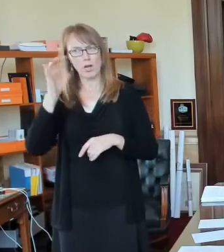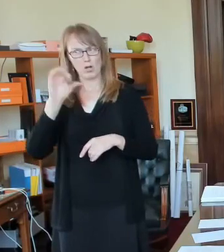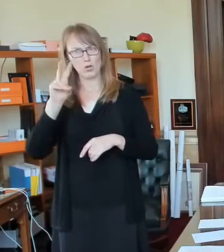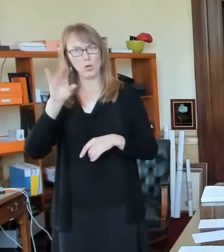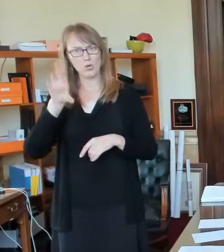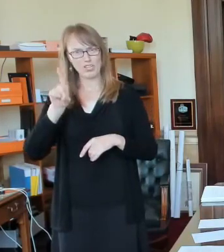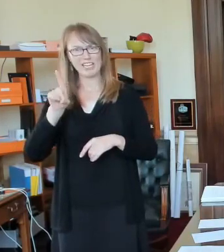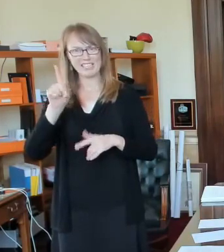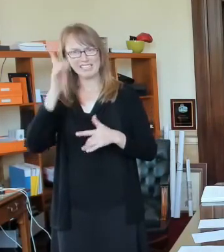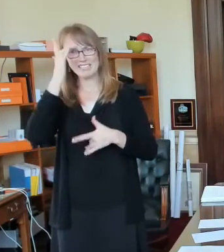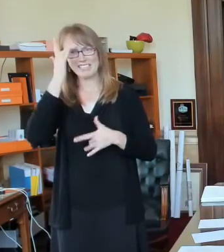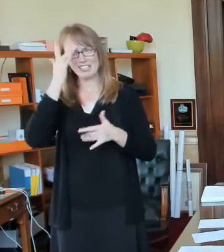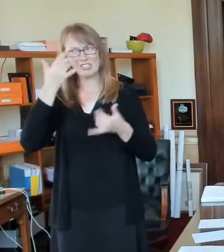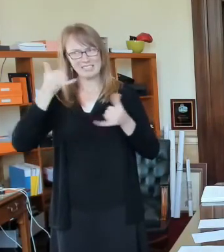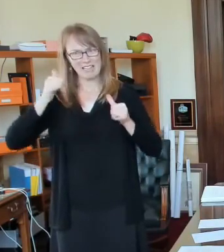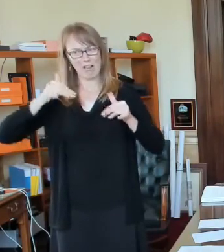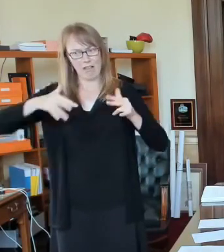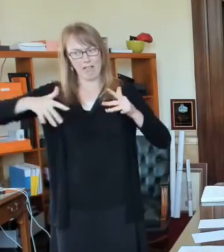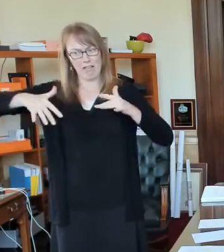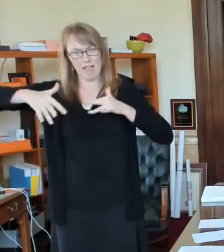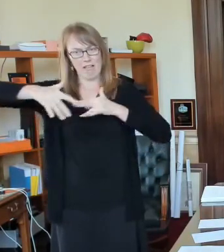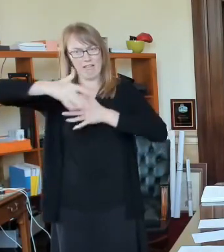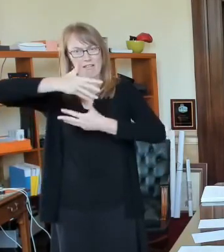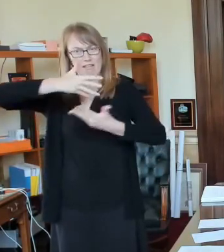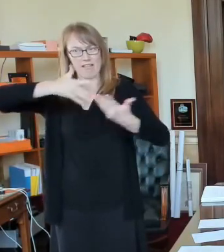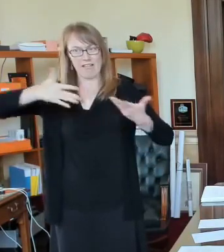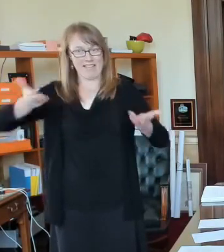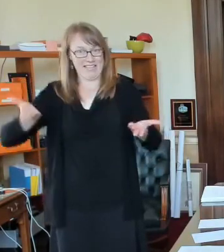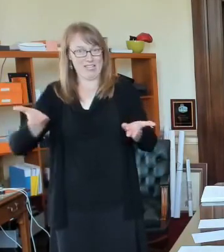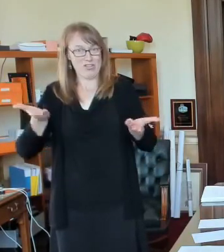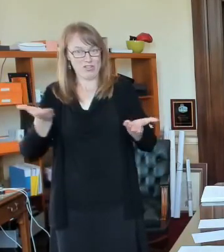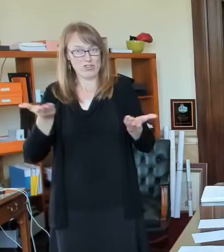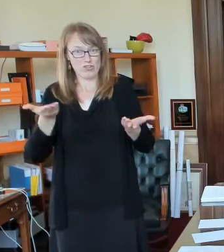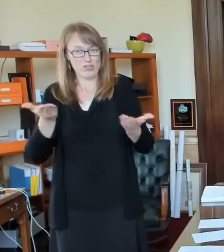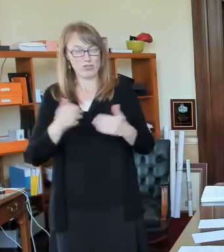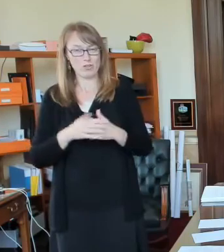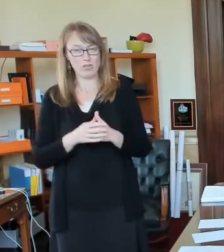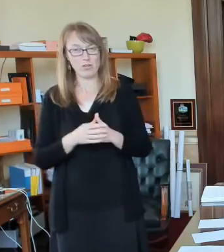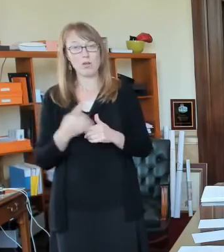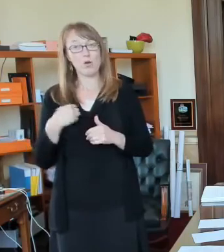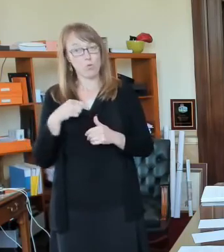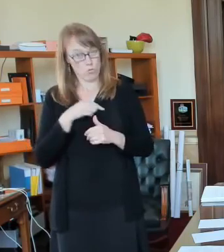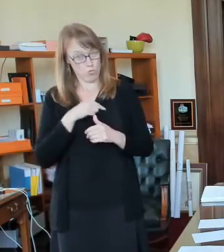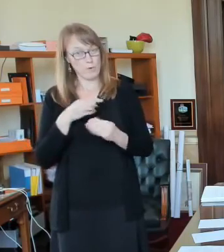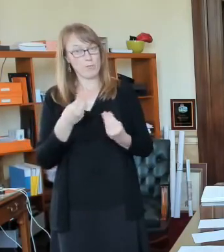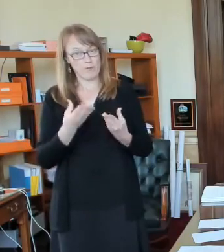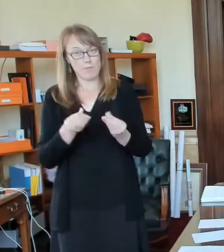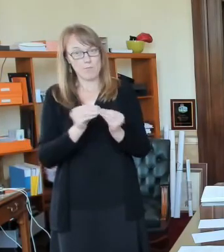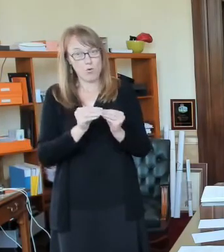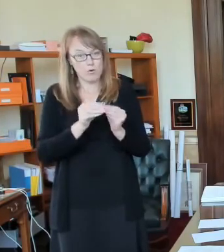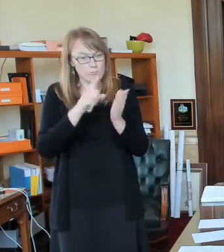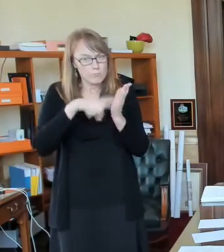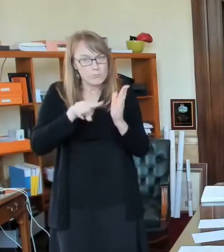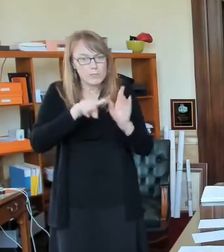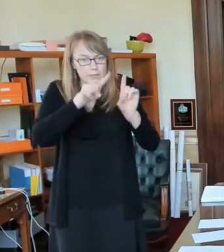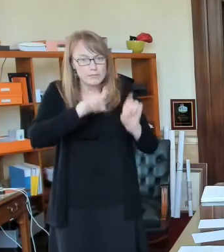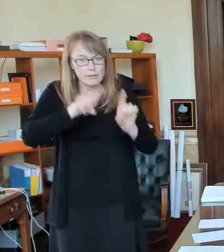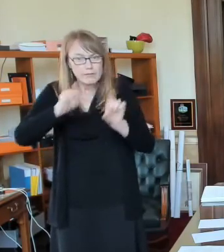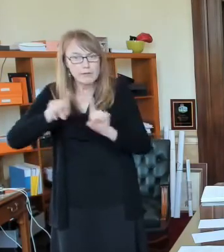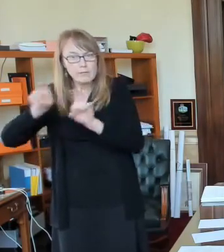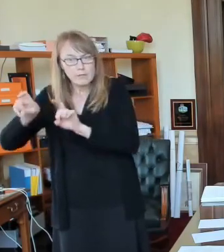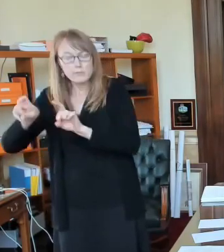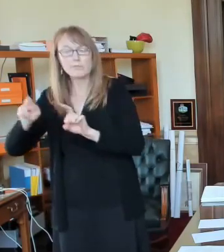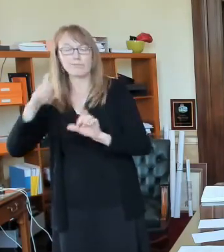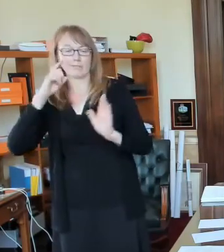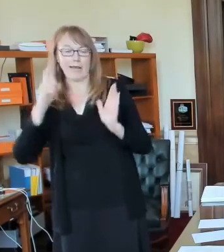us. We are doing a lot more testing. We are finding more cases. We are also